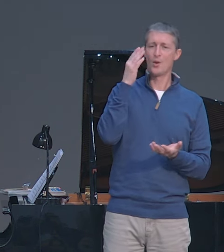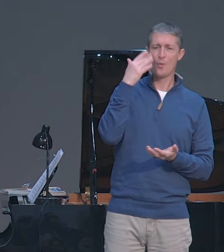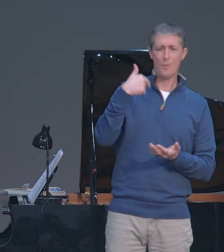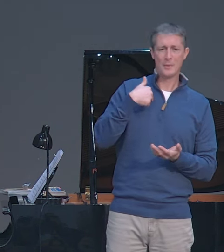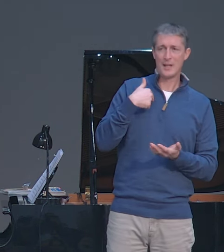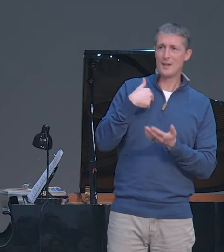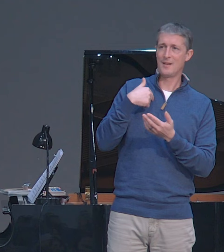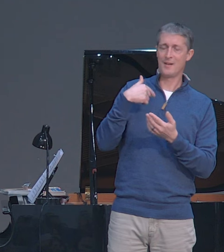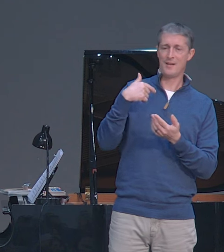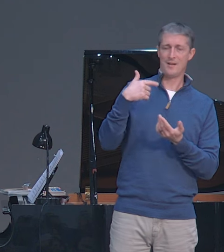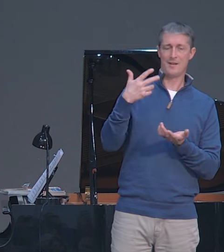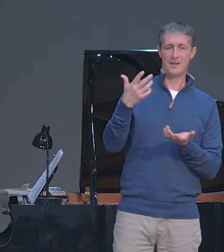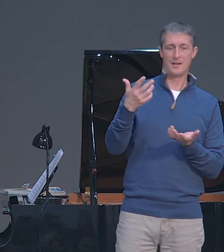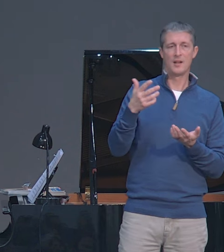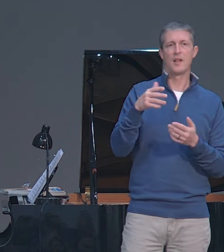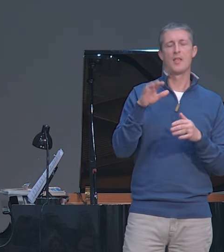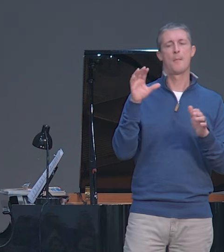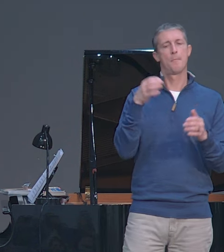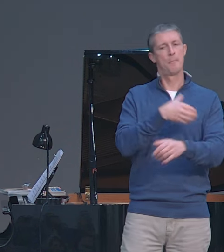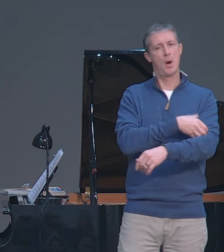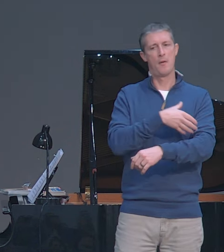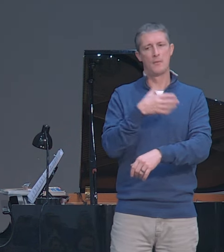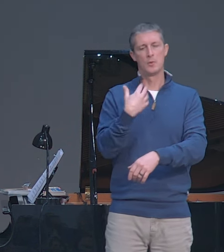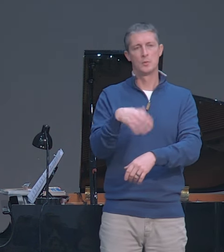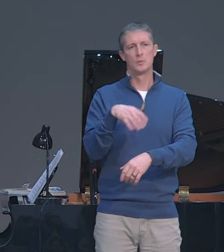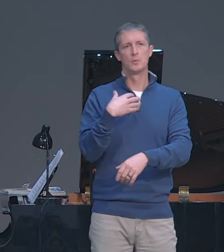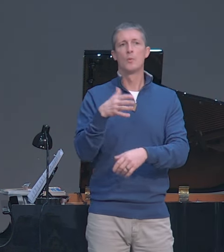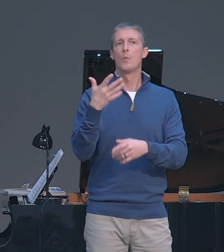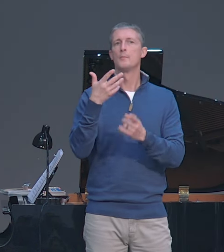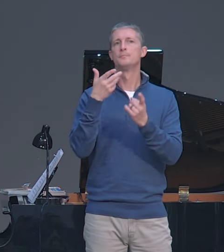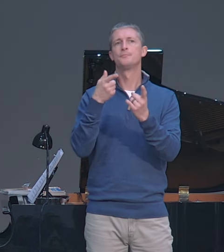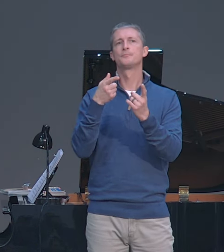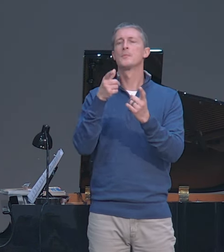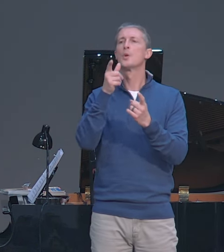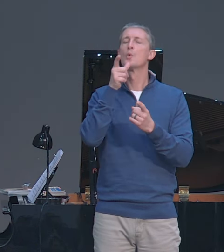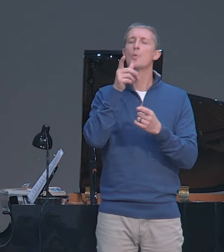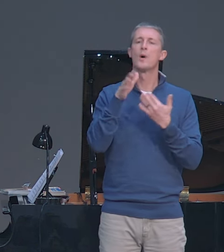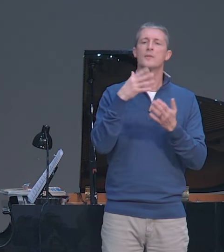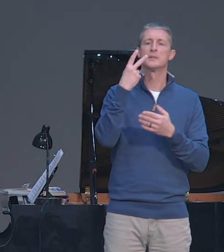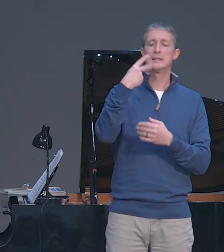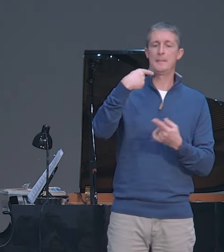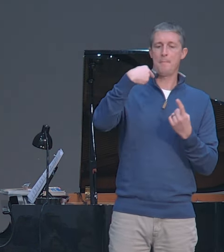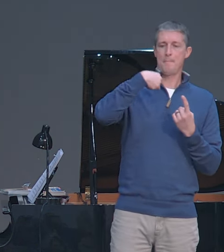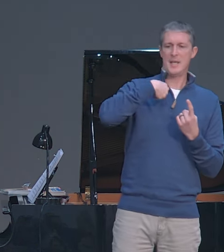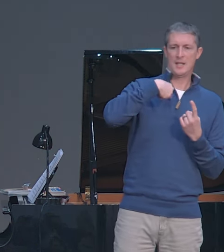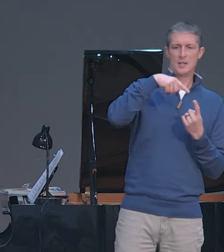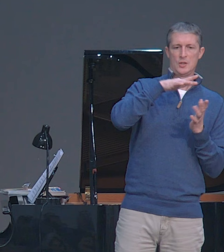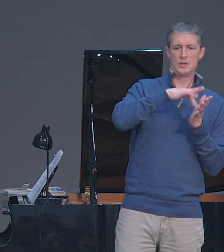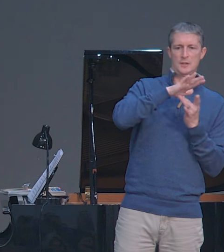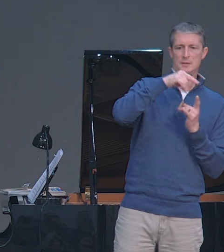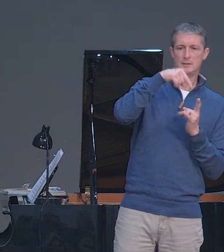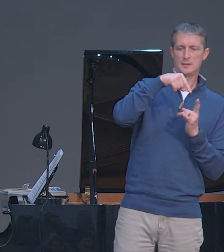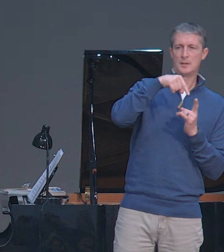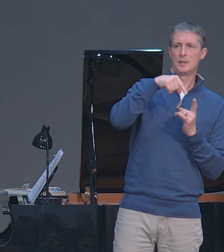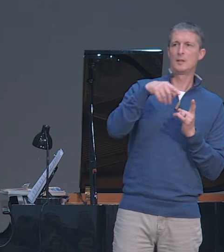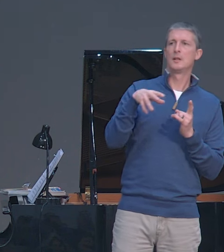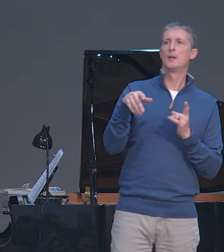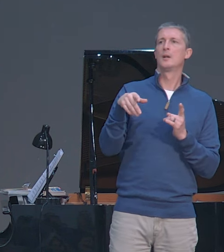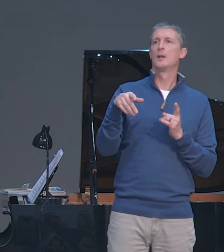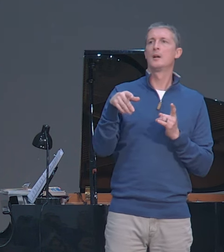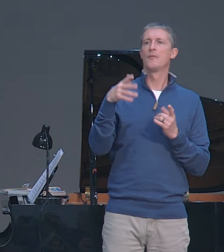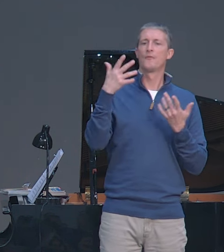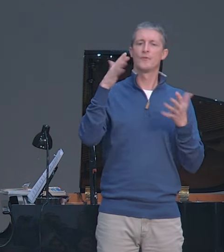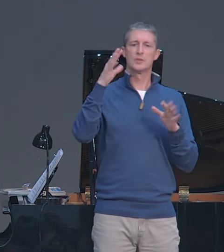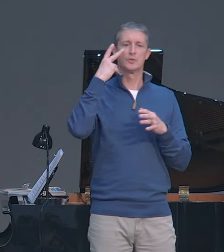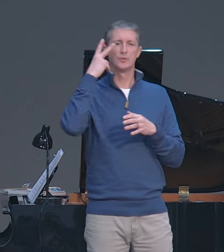Philip? And then powerful statement, whoever has seen me has seen the Father. How can you